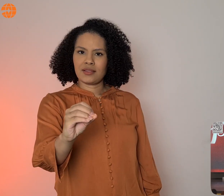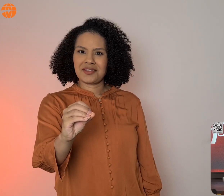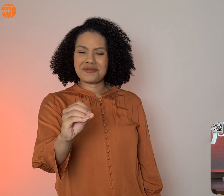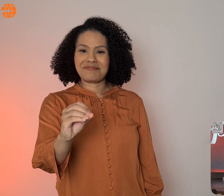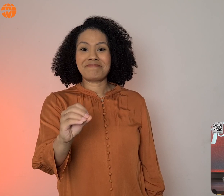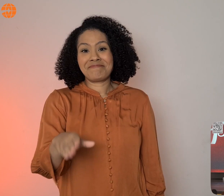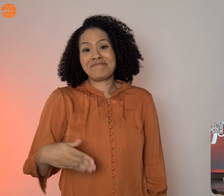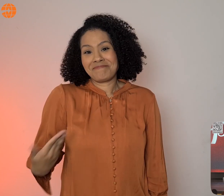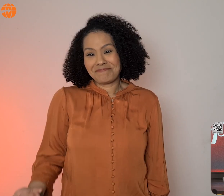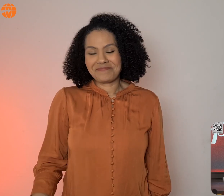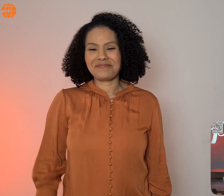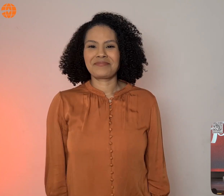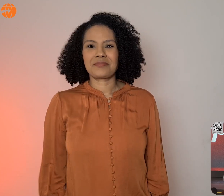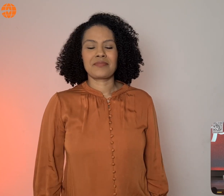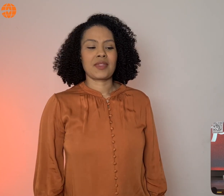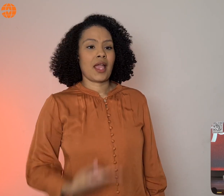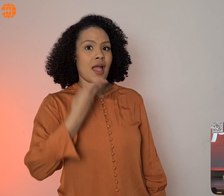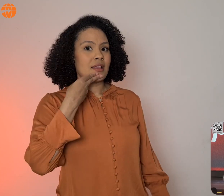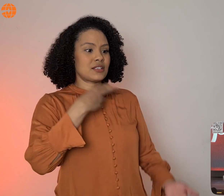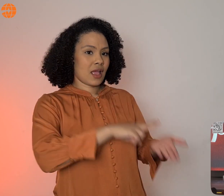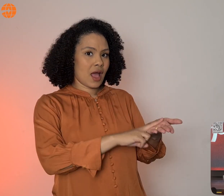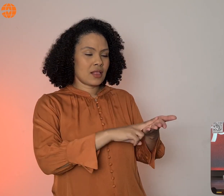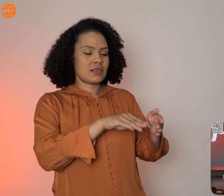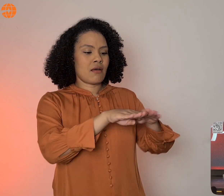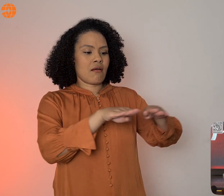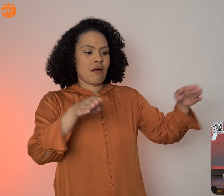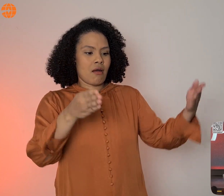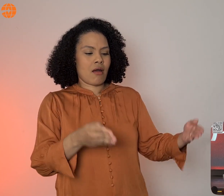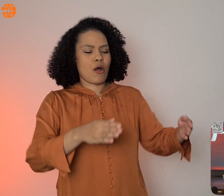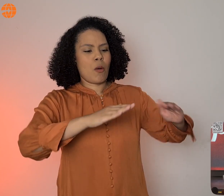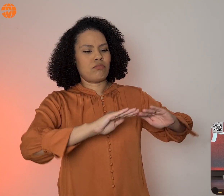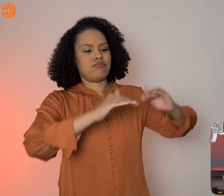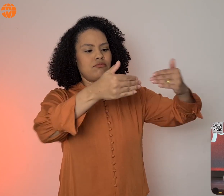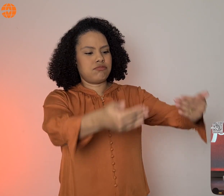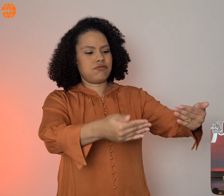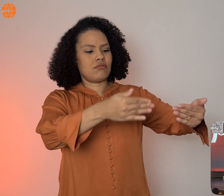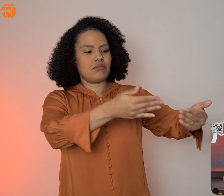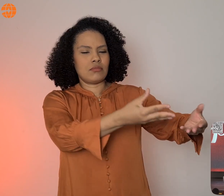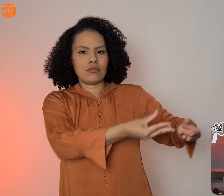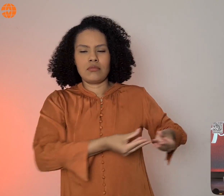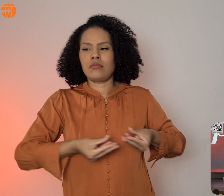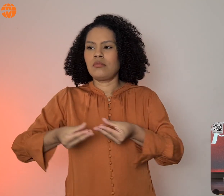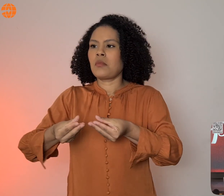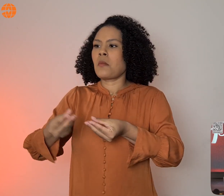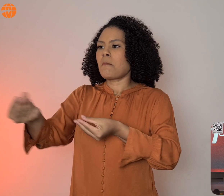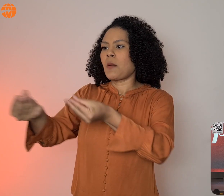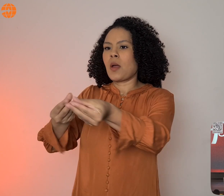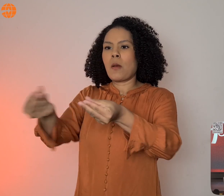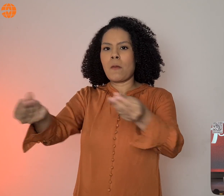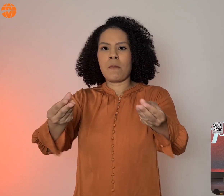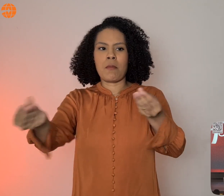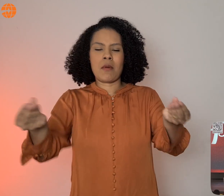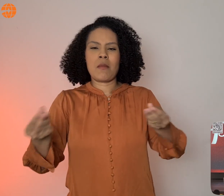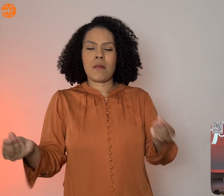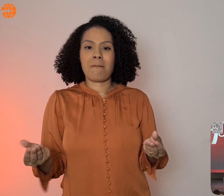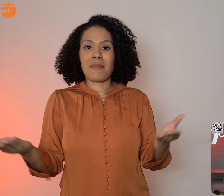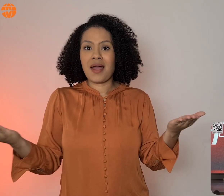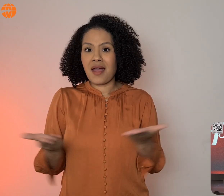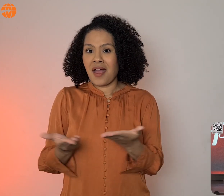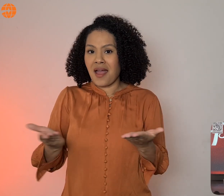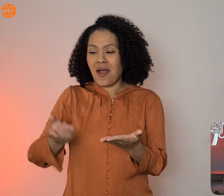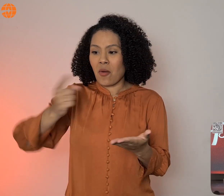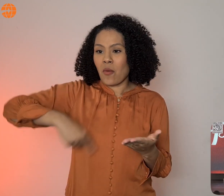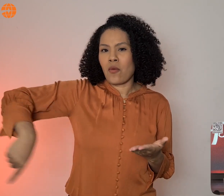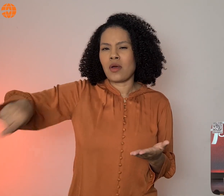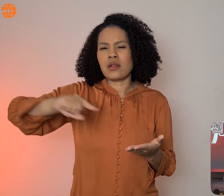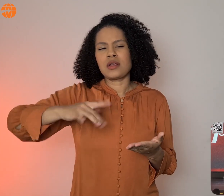so we handed out these letters to these kids E nós pegamos então aquelas cartas e demos para eles. that are now in their late